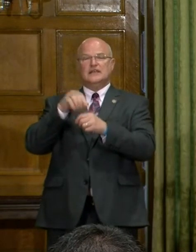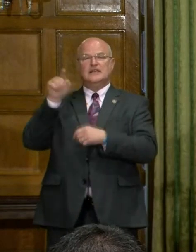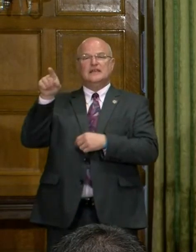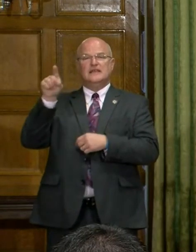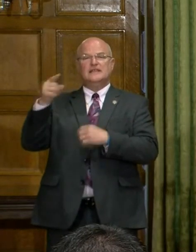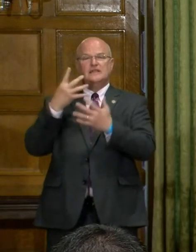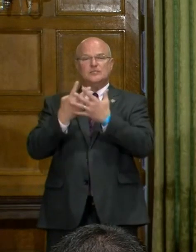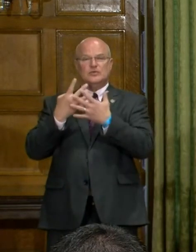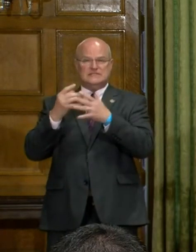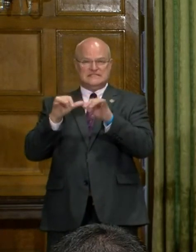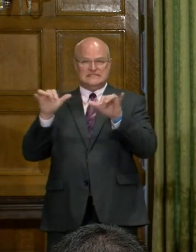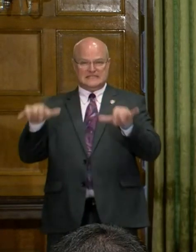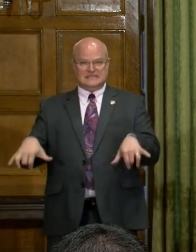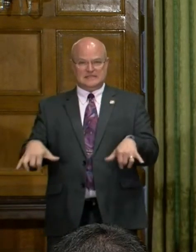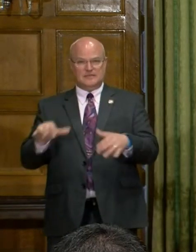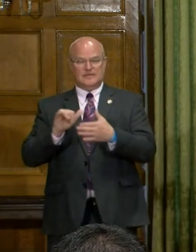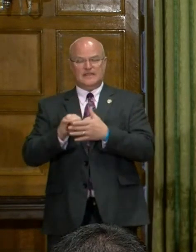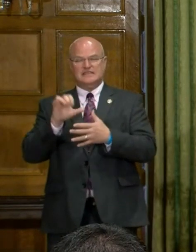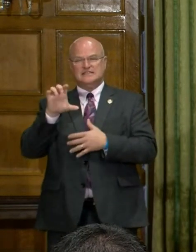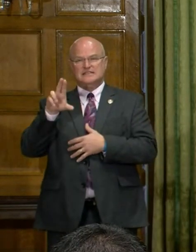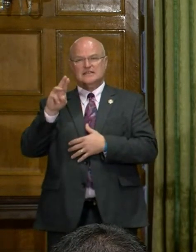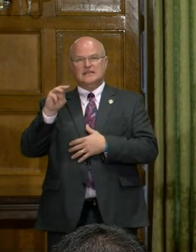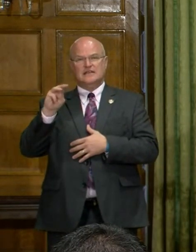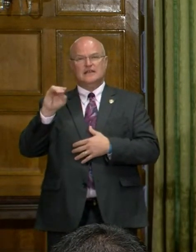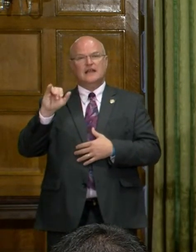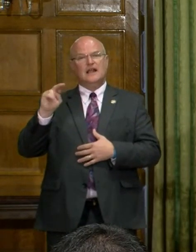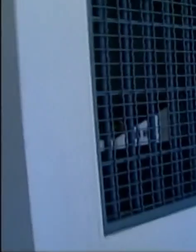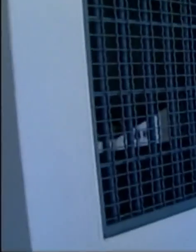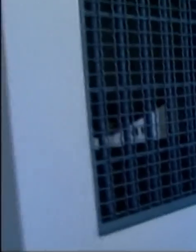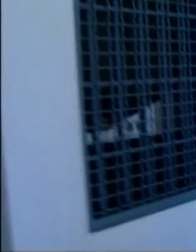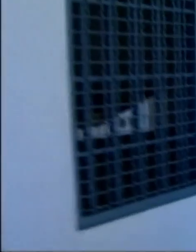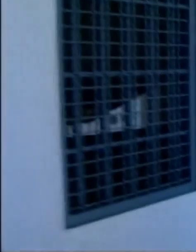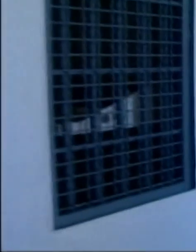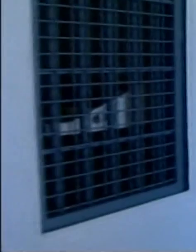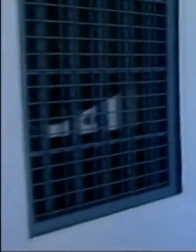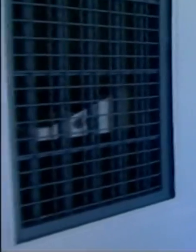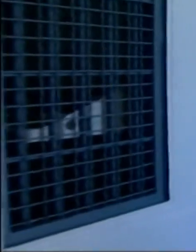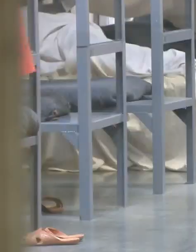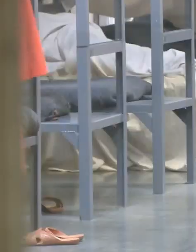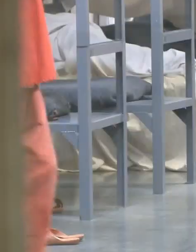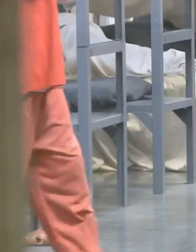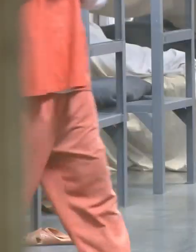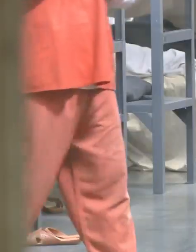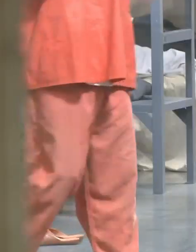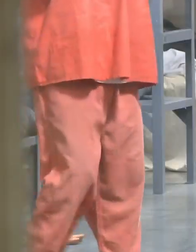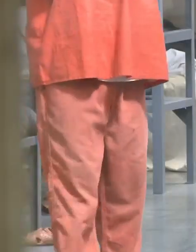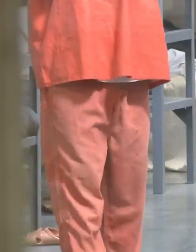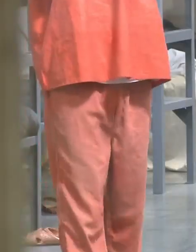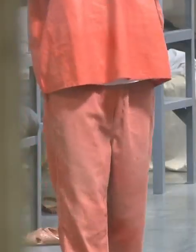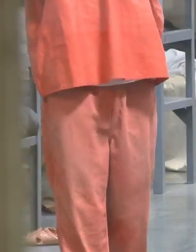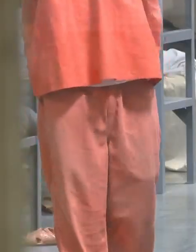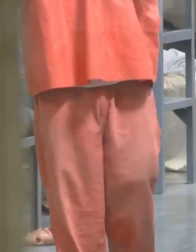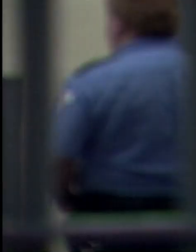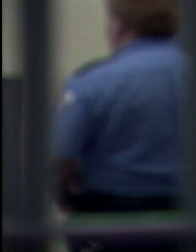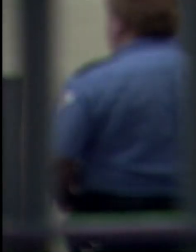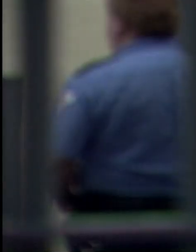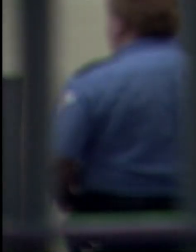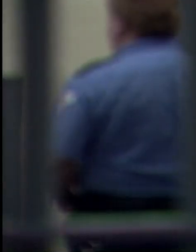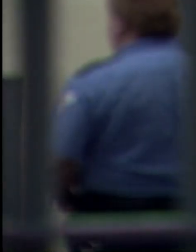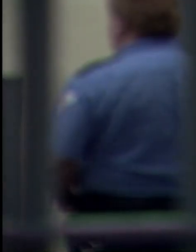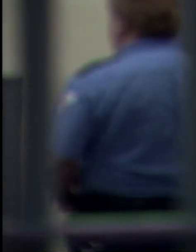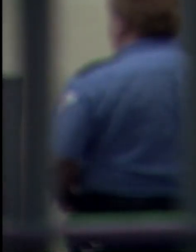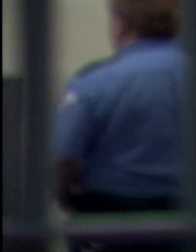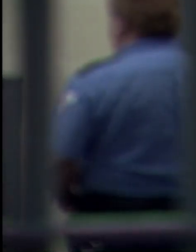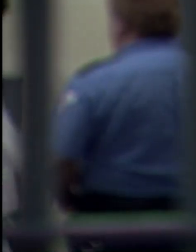prison system, which is Cummins. We've added new words to the lexicon of this pandemic. Congregate settings, a